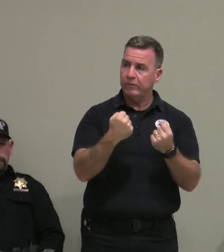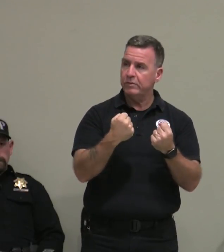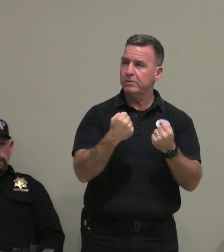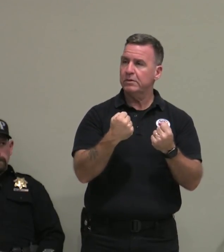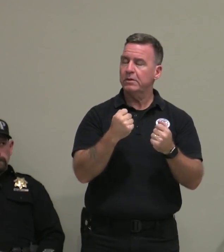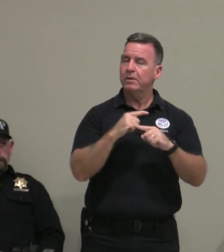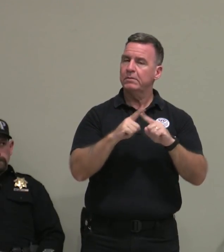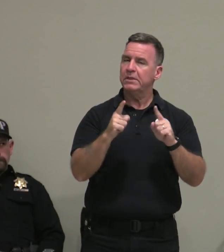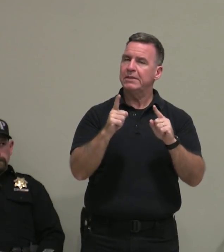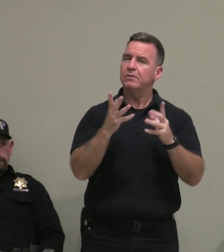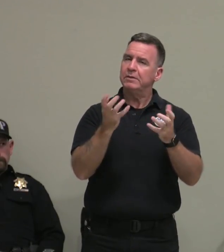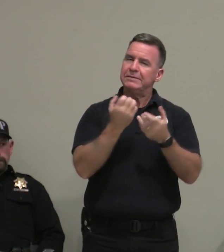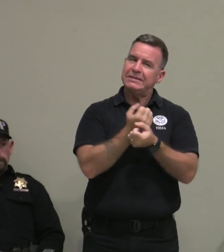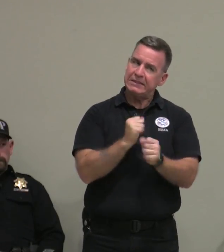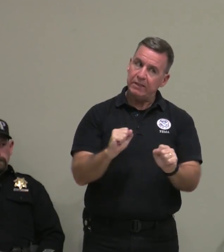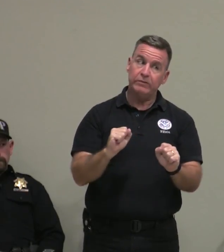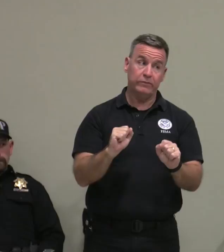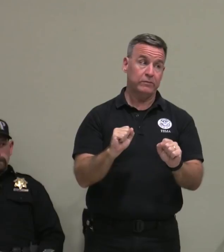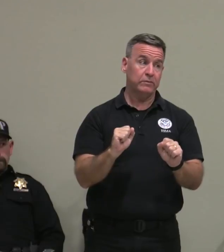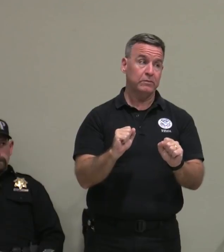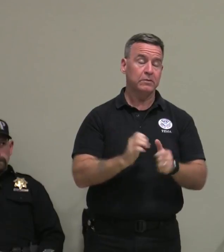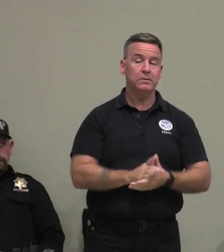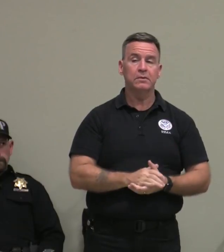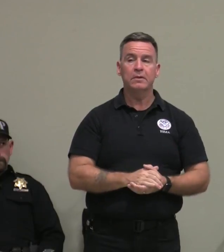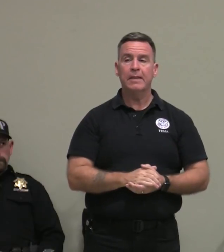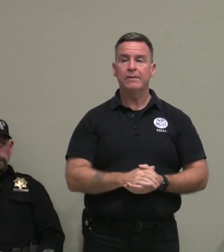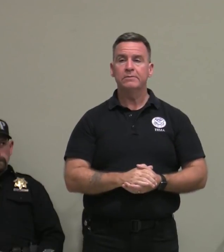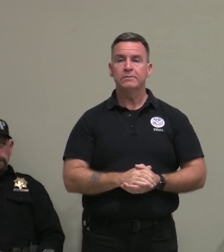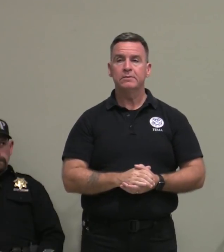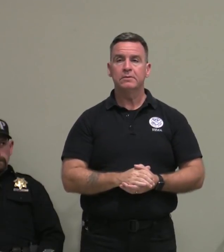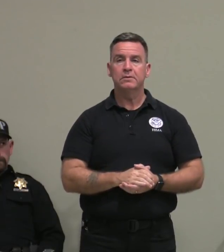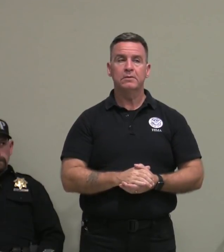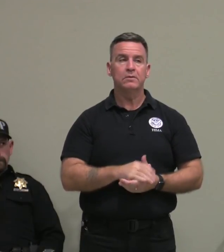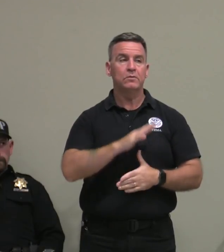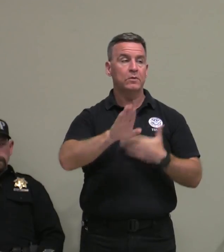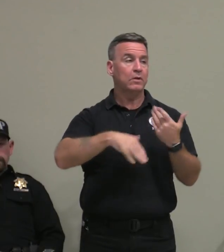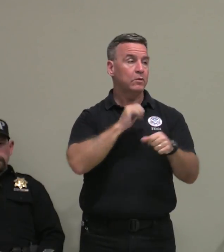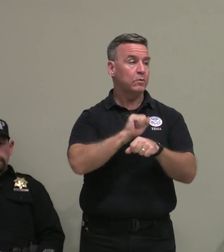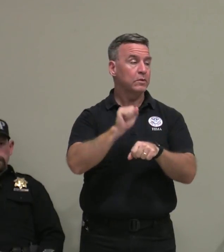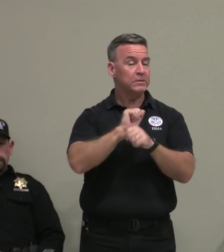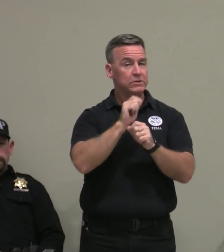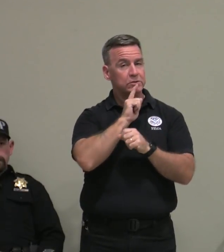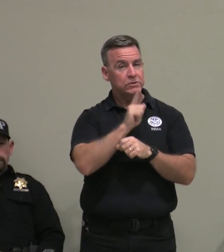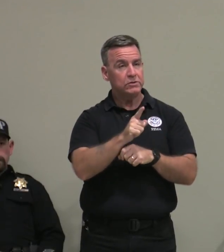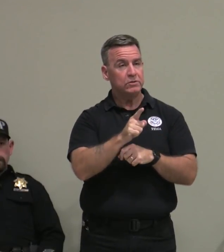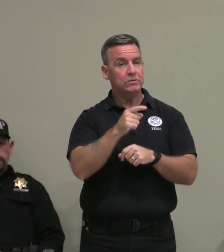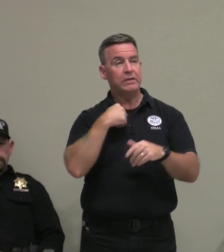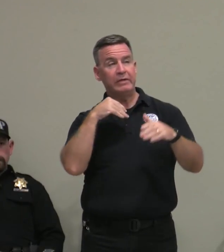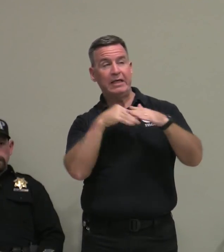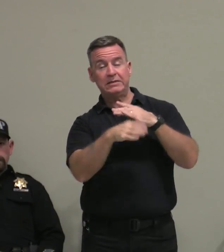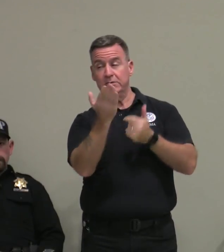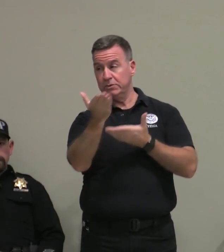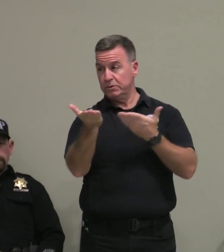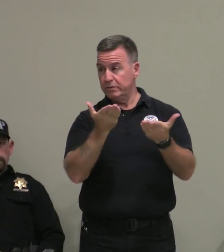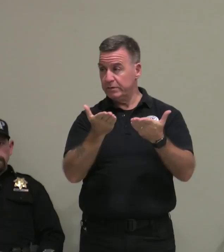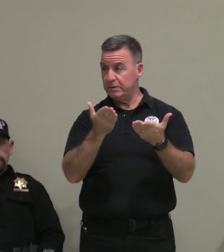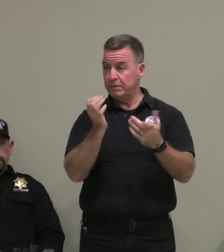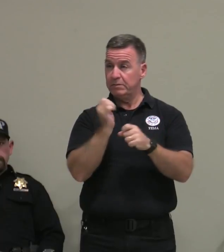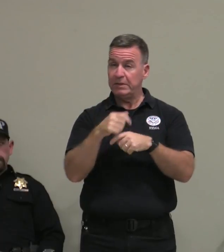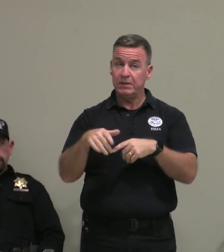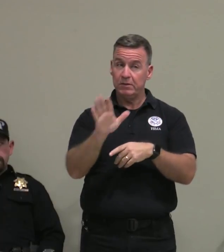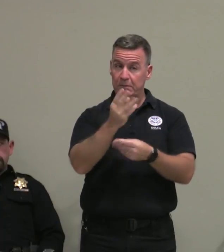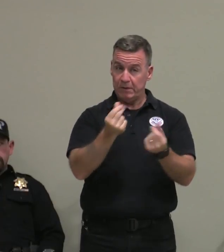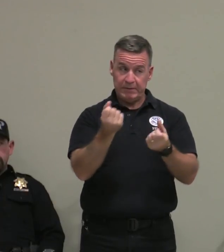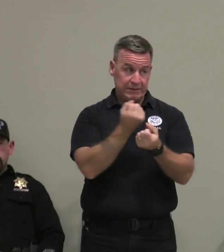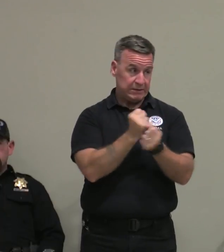But we want you to do it safely. We're all working to make sure that you have access to the services that will make your property